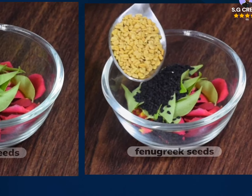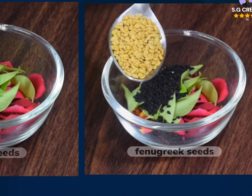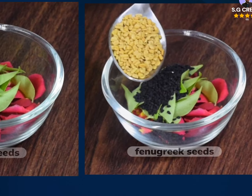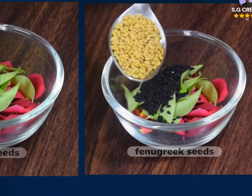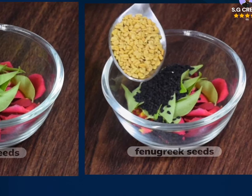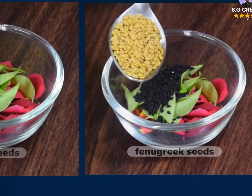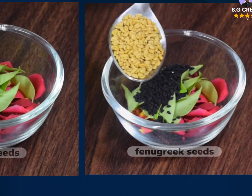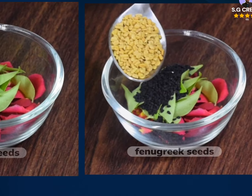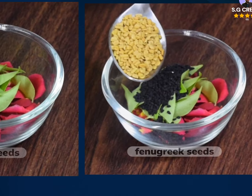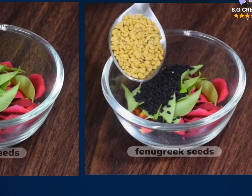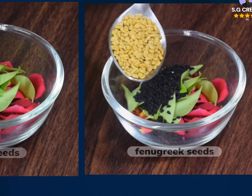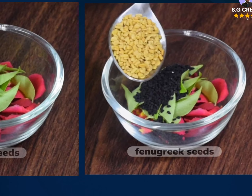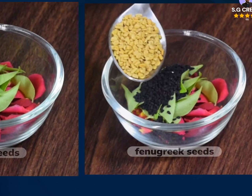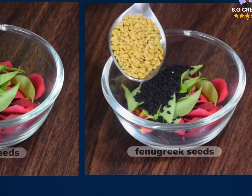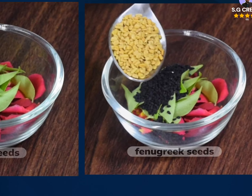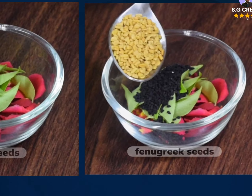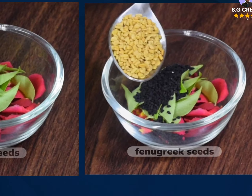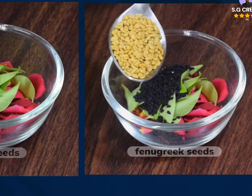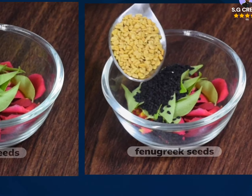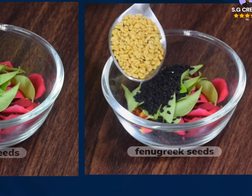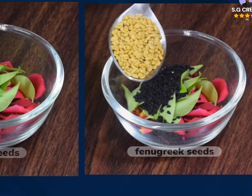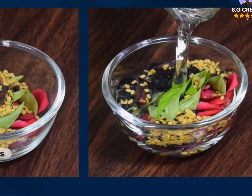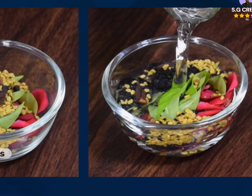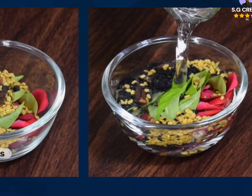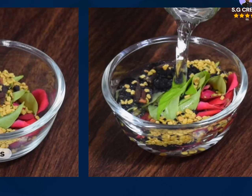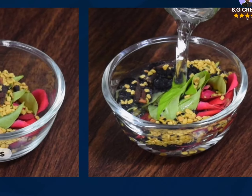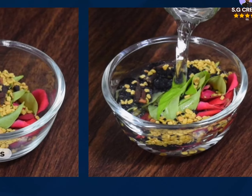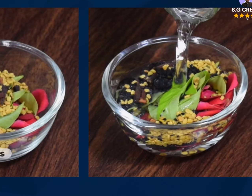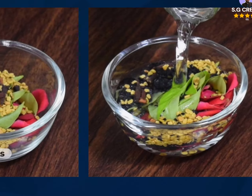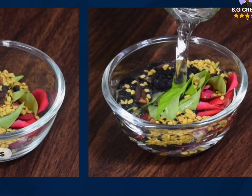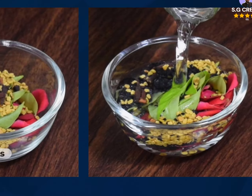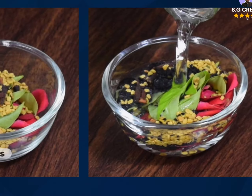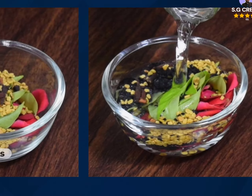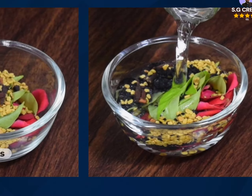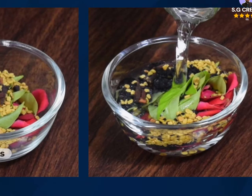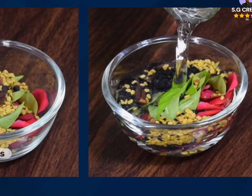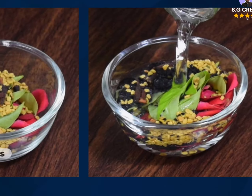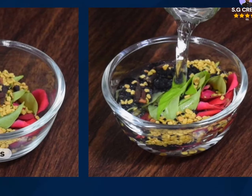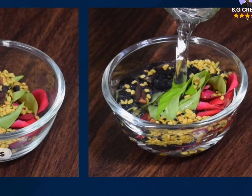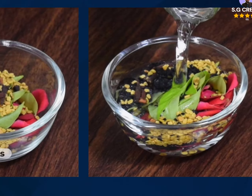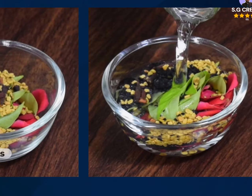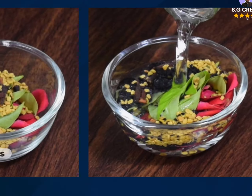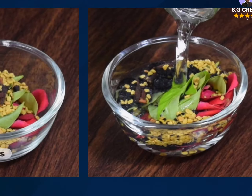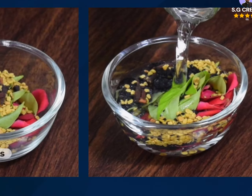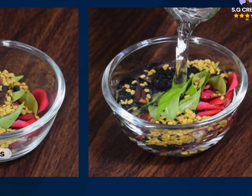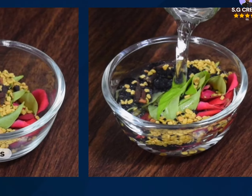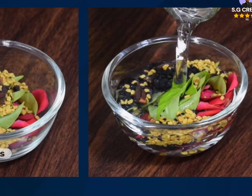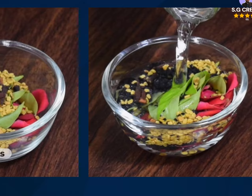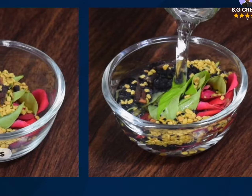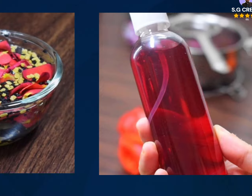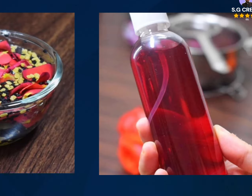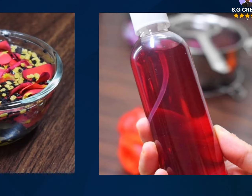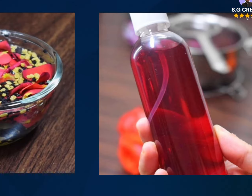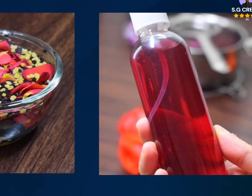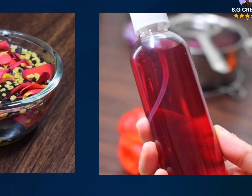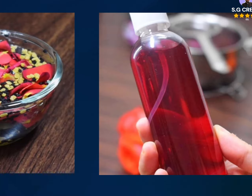growth, products specifically formulated with ingredients proven to stimulate follicles may be more effective, and a combination of products can